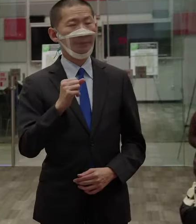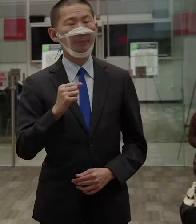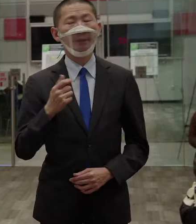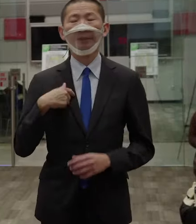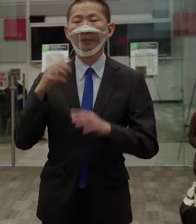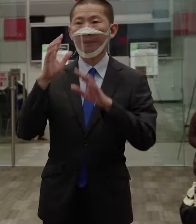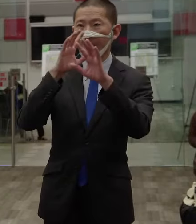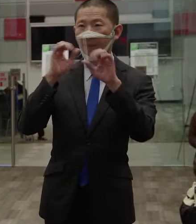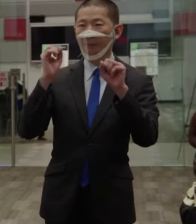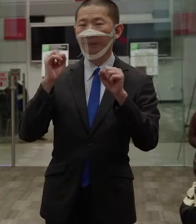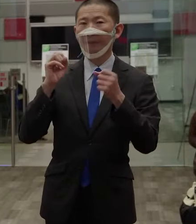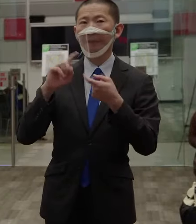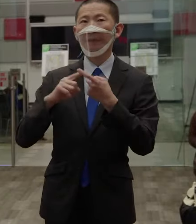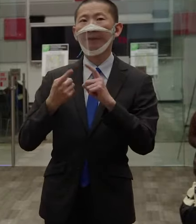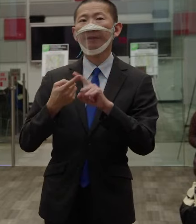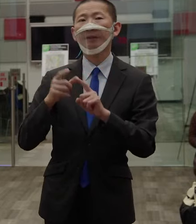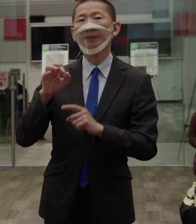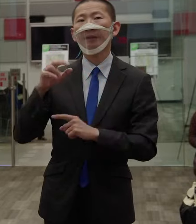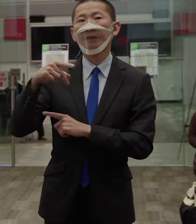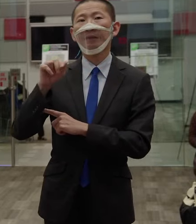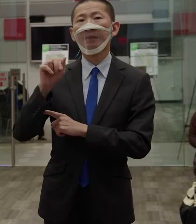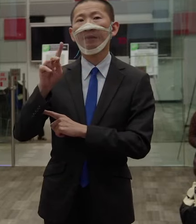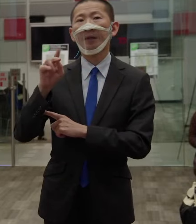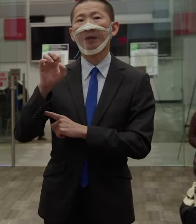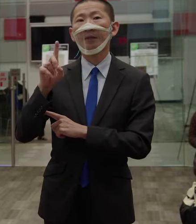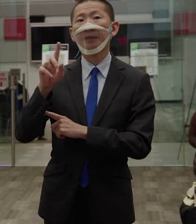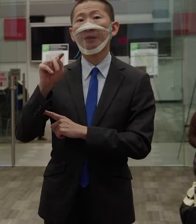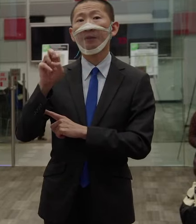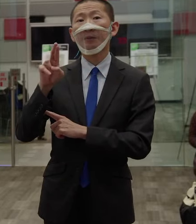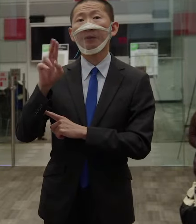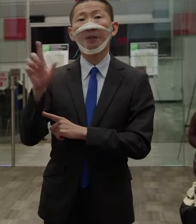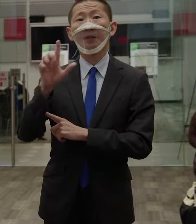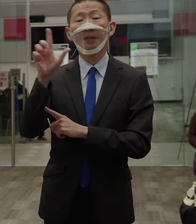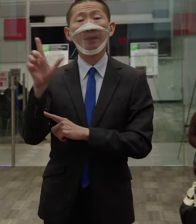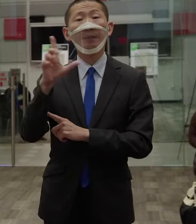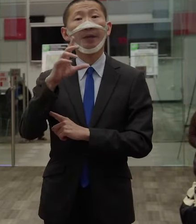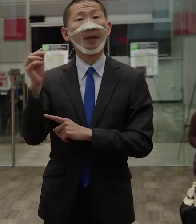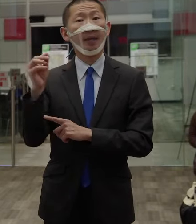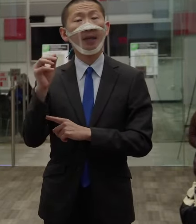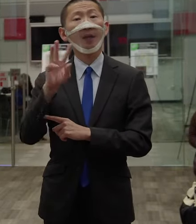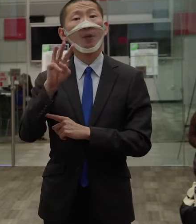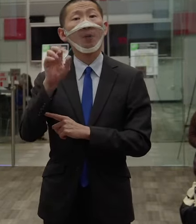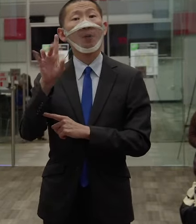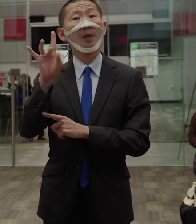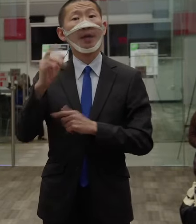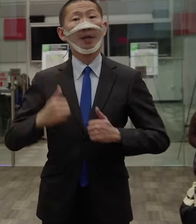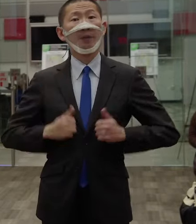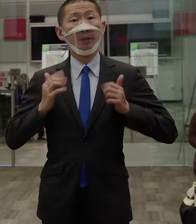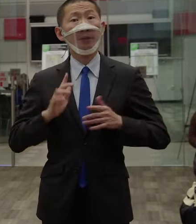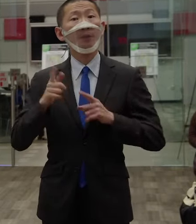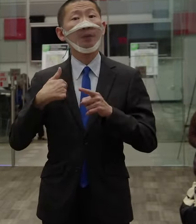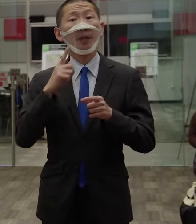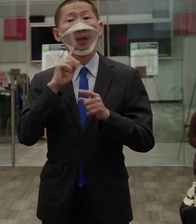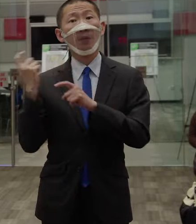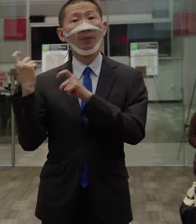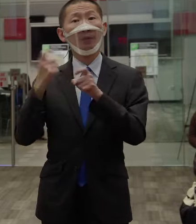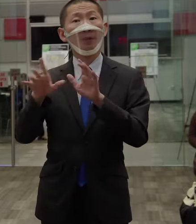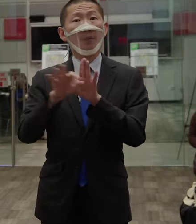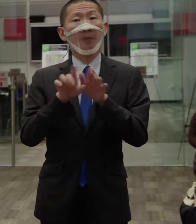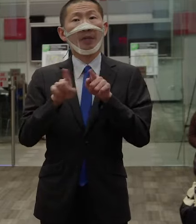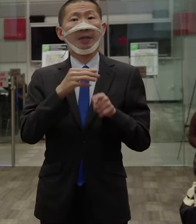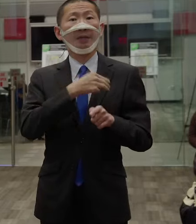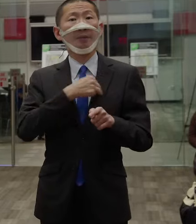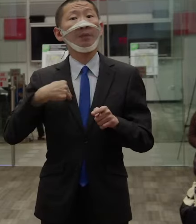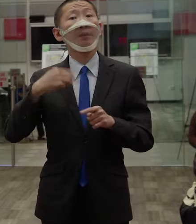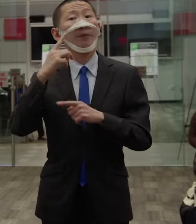Richardson. Of the Friends of Parkland Turner Library and a Ward 8 resident. When I was appointed as a member of the